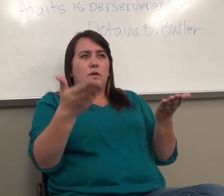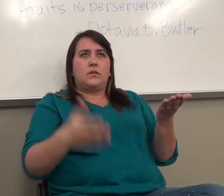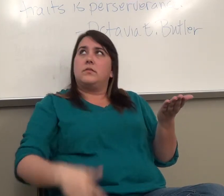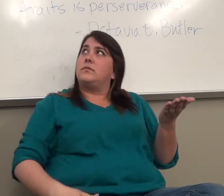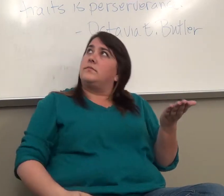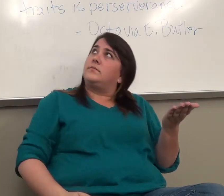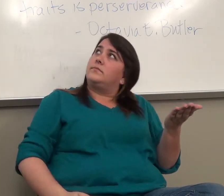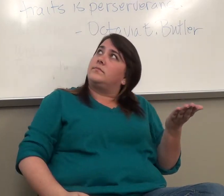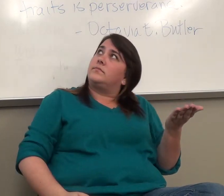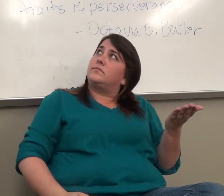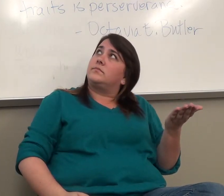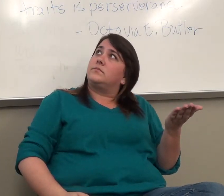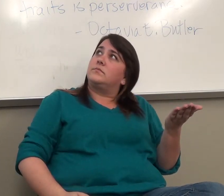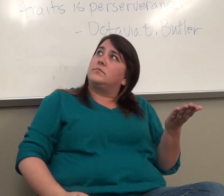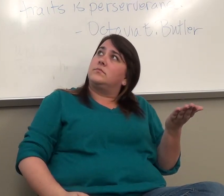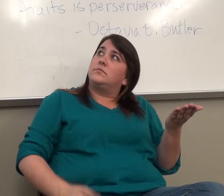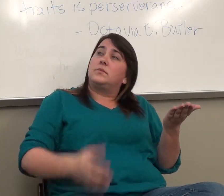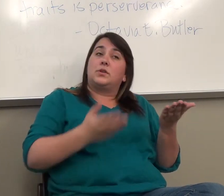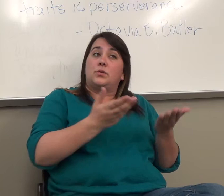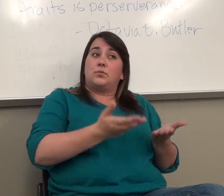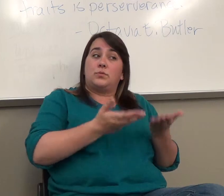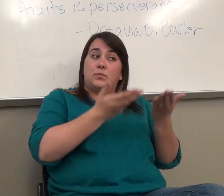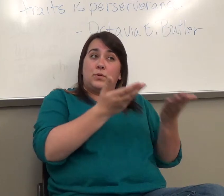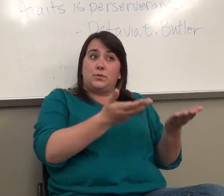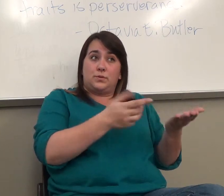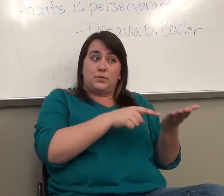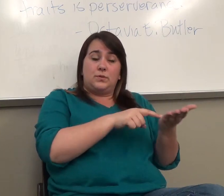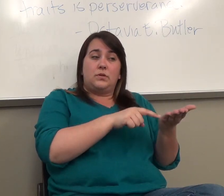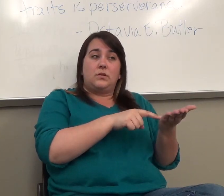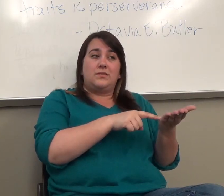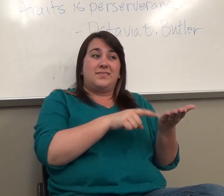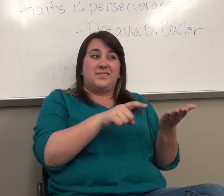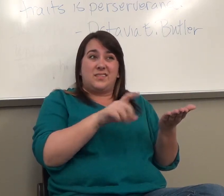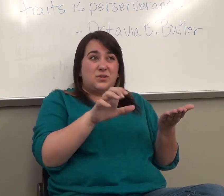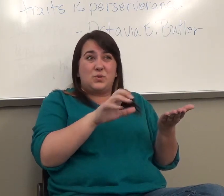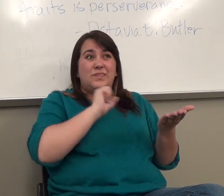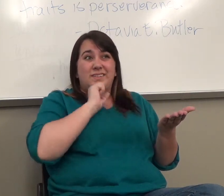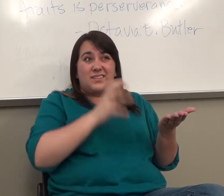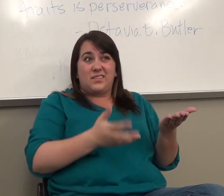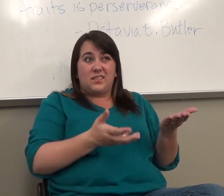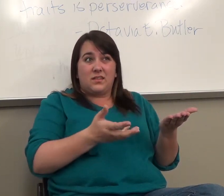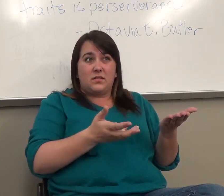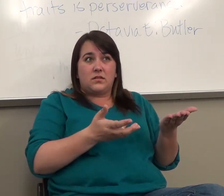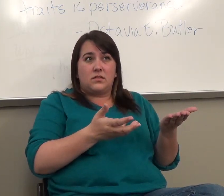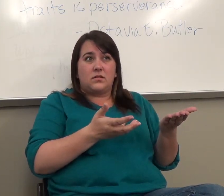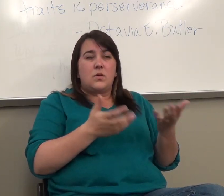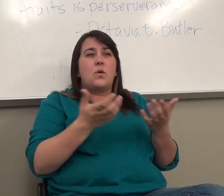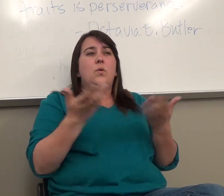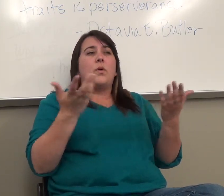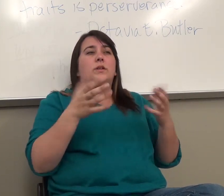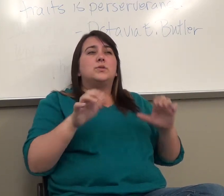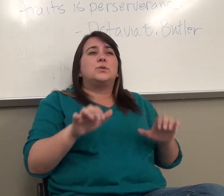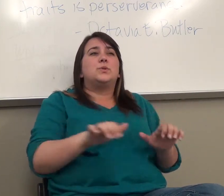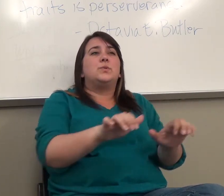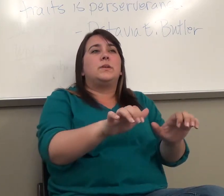Yeah, if you think about it, the proposal isn't doing anything. What's doing the